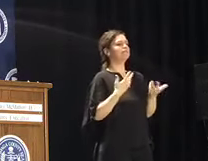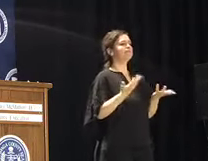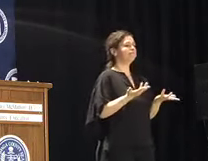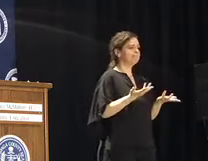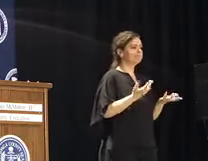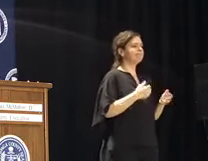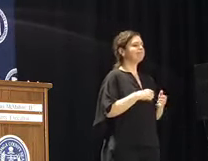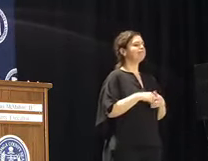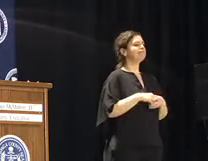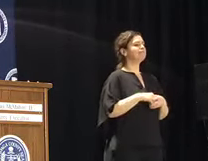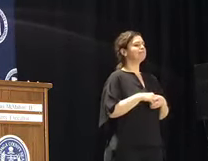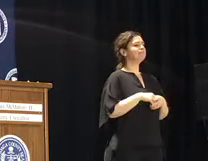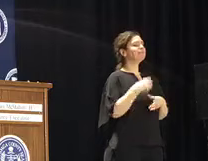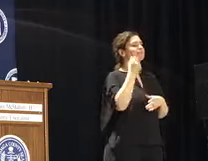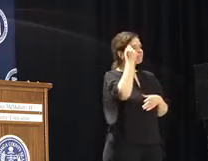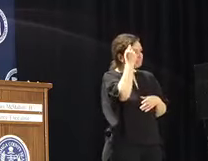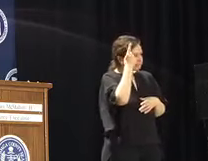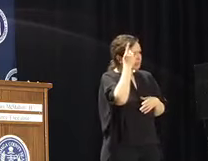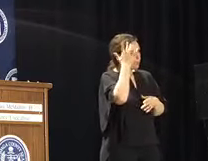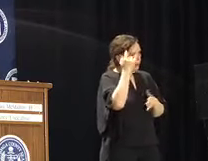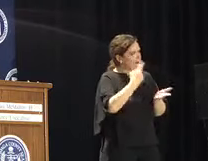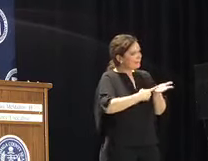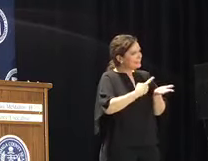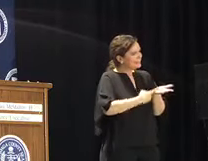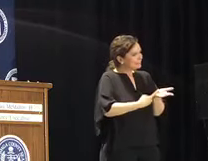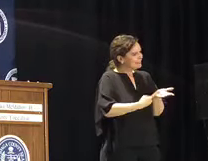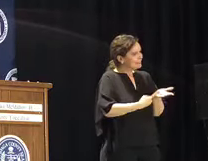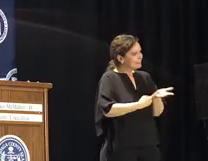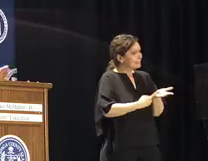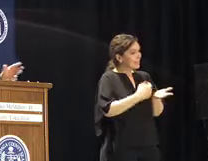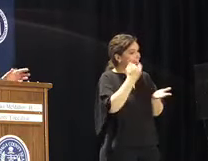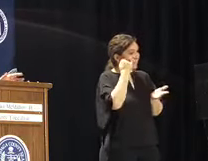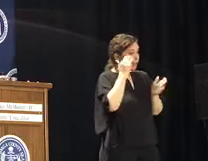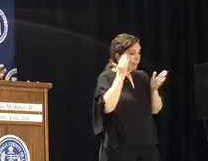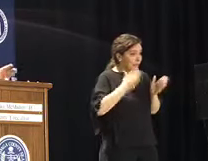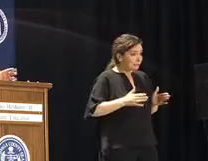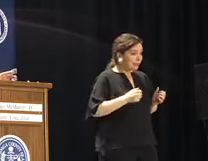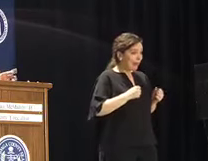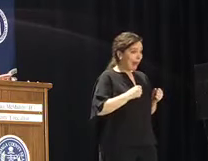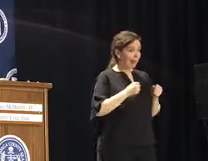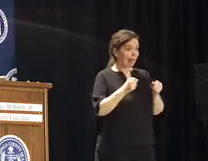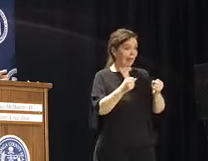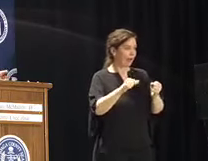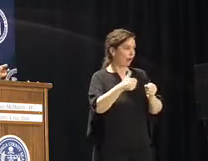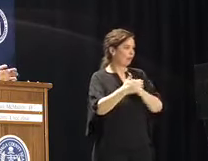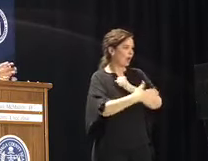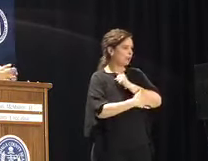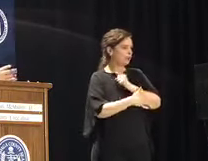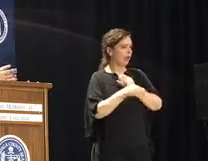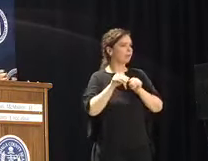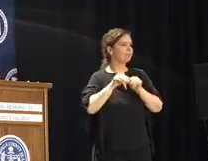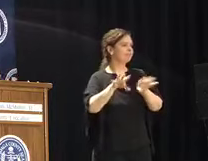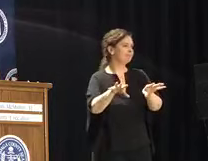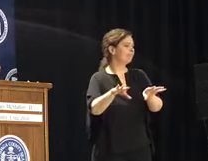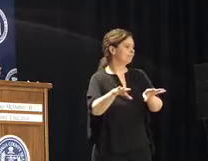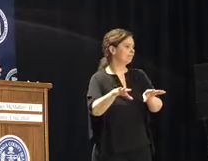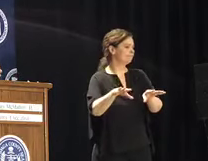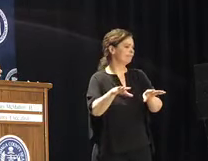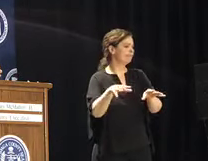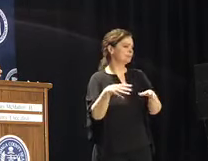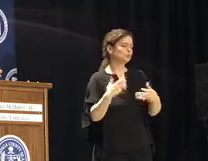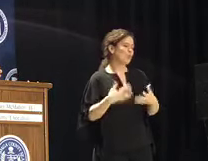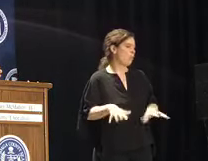debated, why people who may be exposed drive into a community that doesn't have community spread, and they may bring that. And then if they